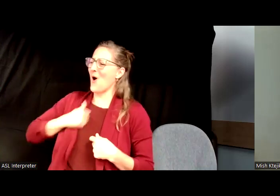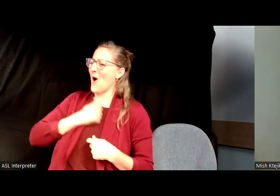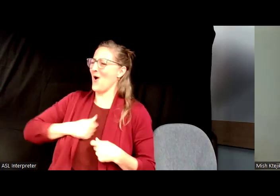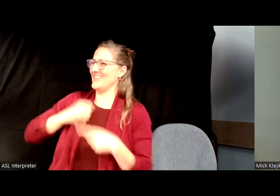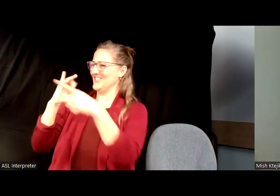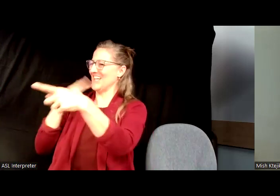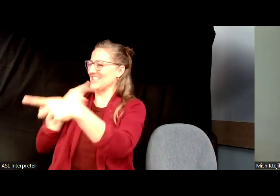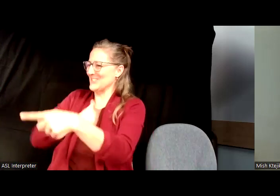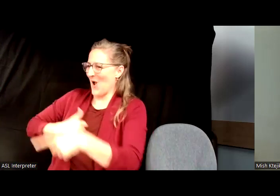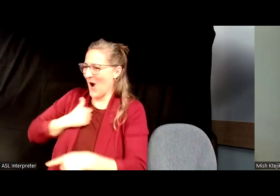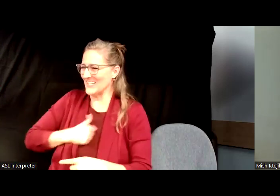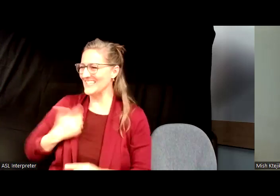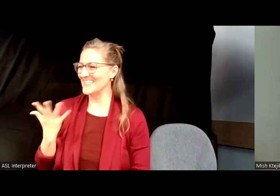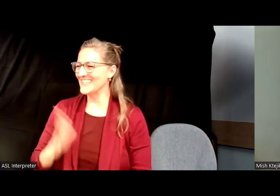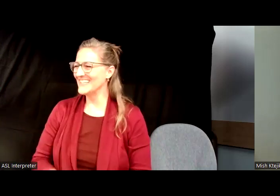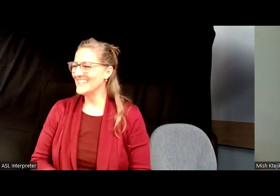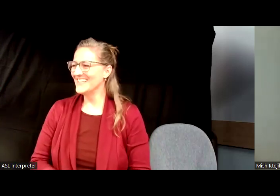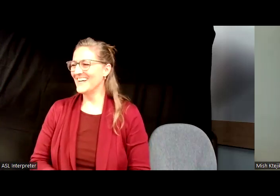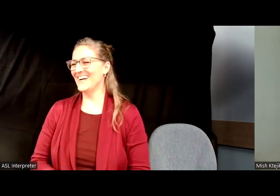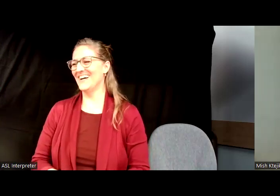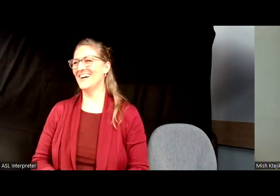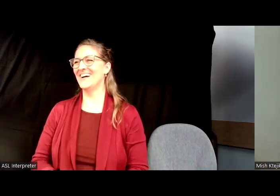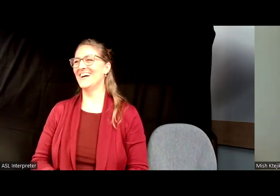I pretty support, yes, aye.